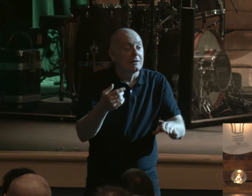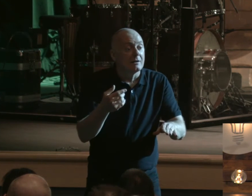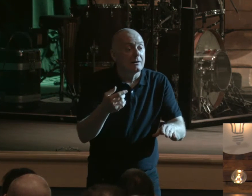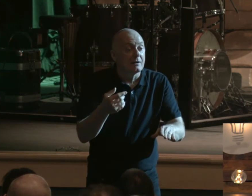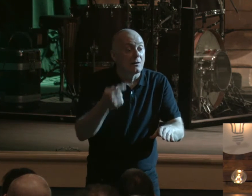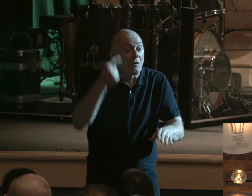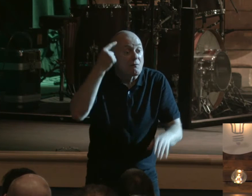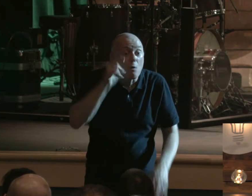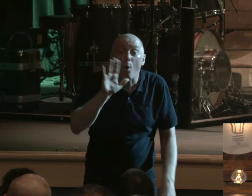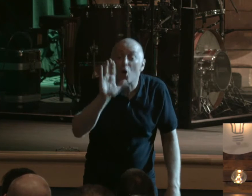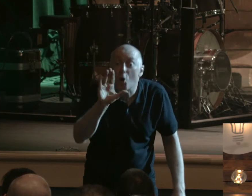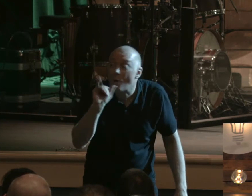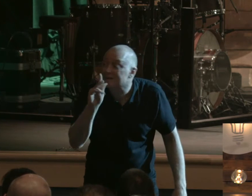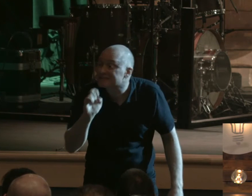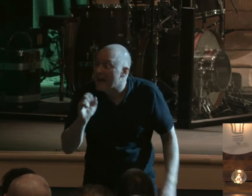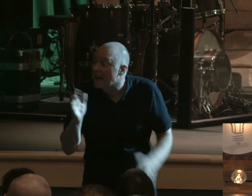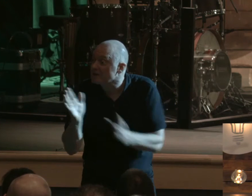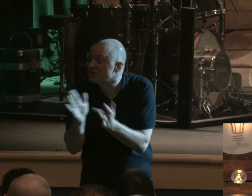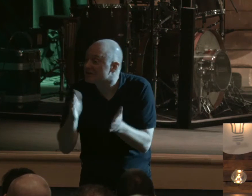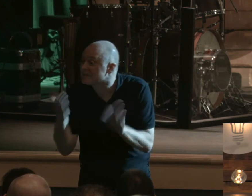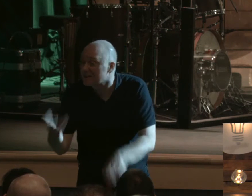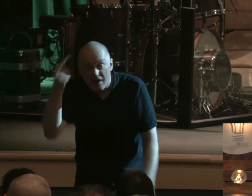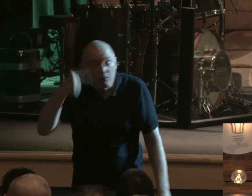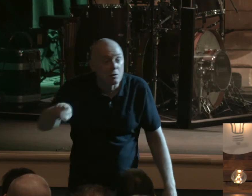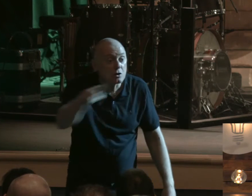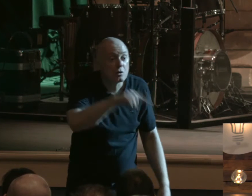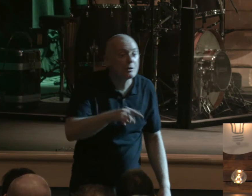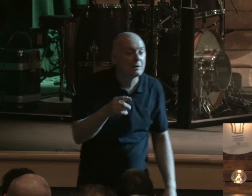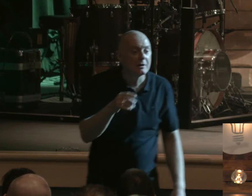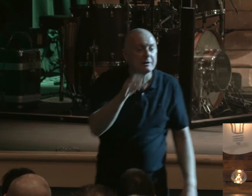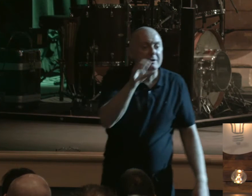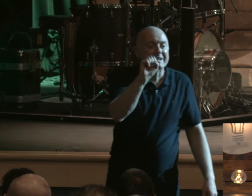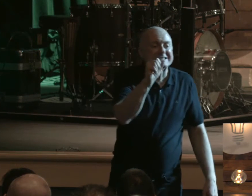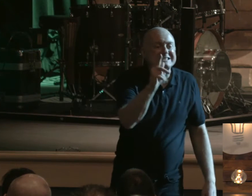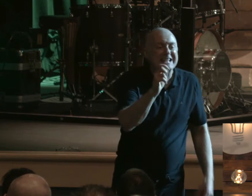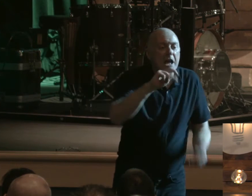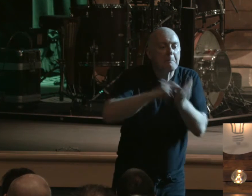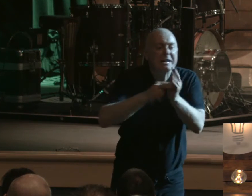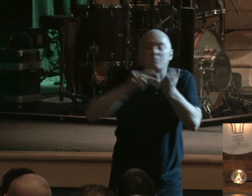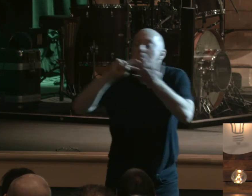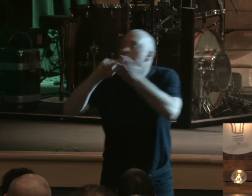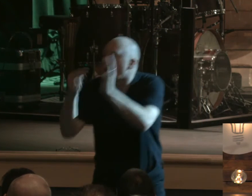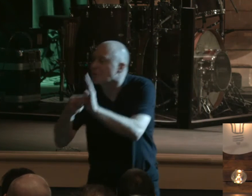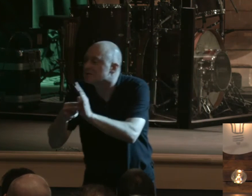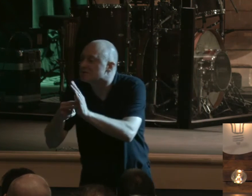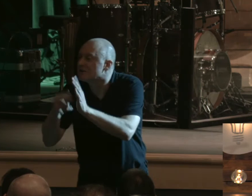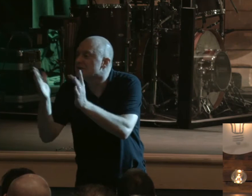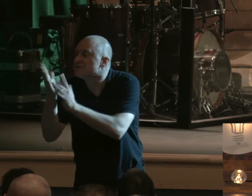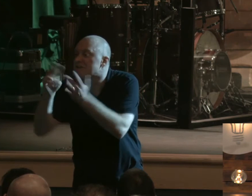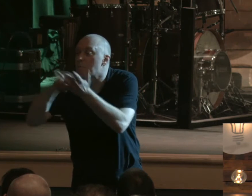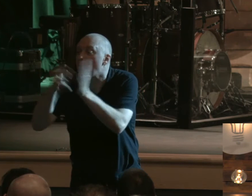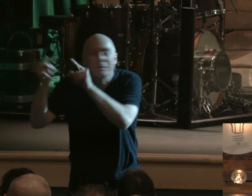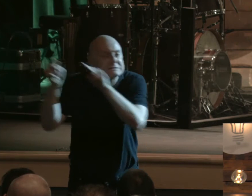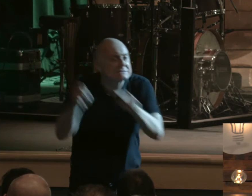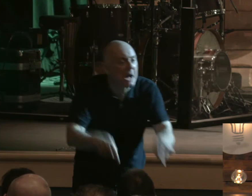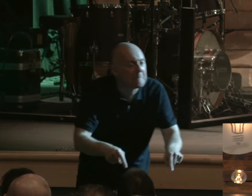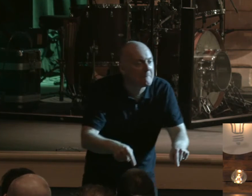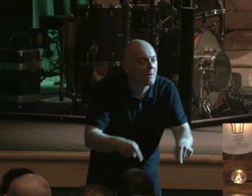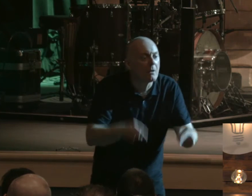Believer's sake, your sake, my sake. If we're saved in Jesus Christ, of course, the word sake means purpose, ambition, and